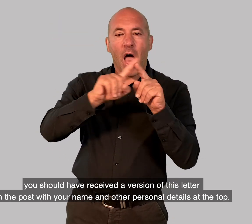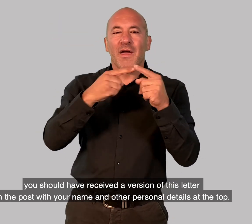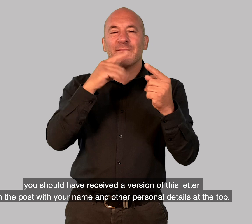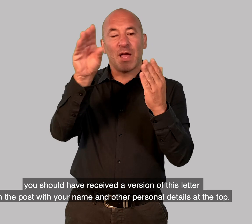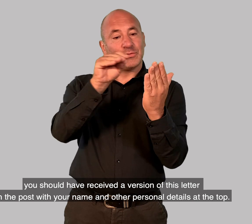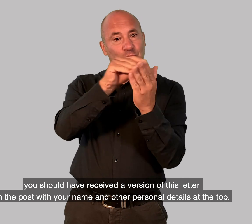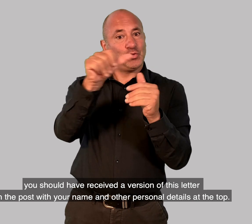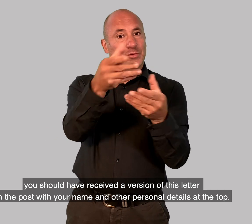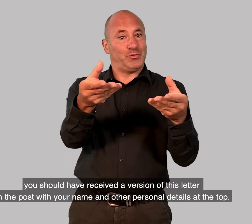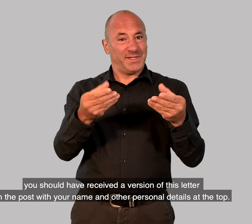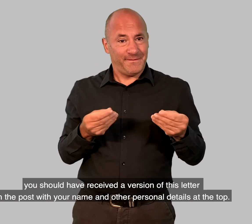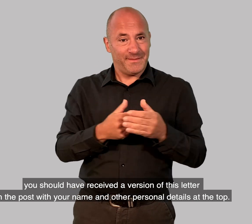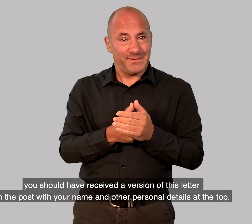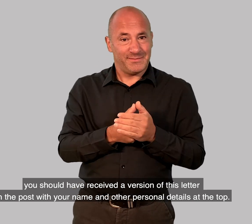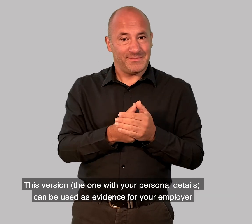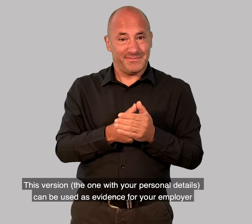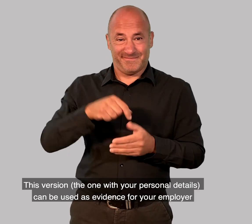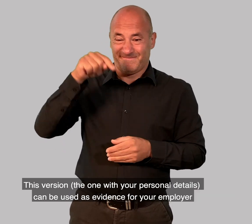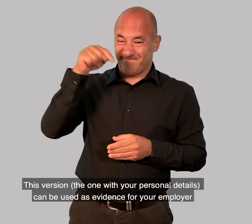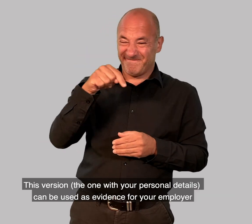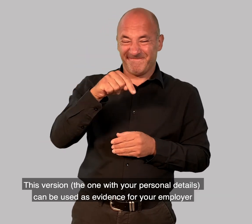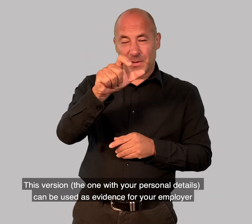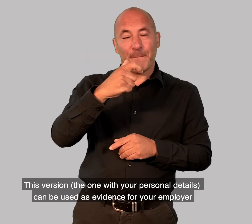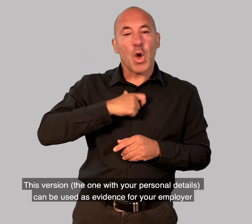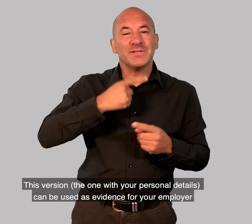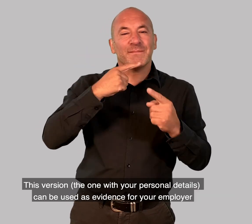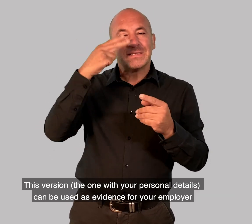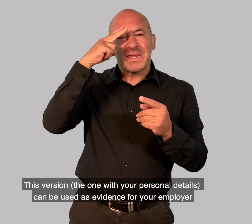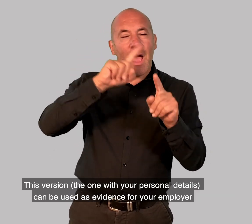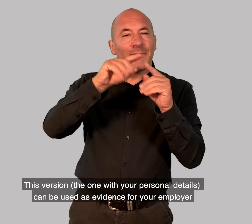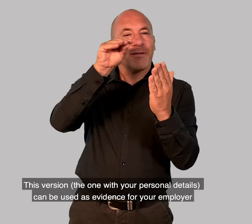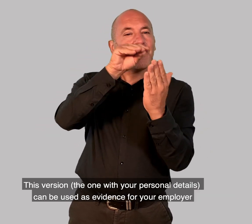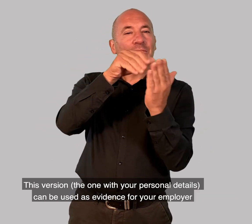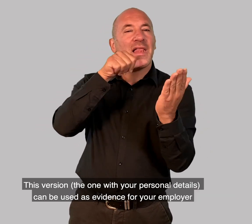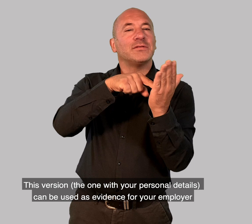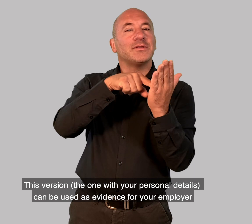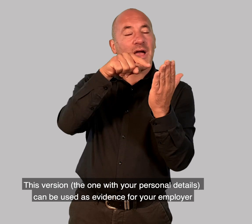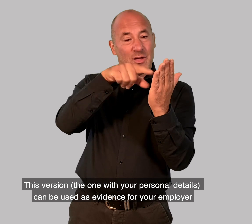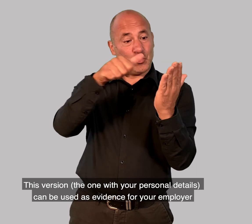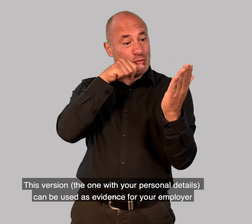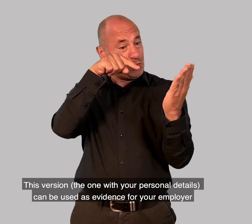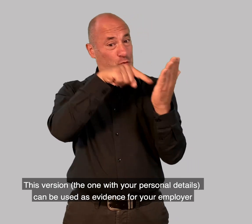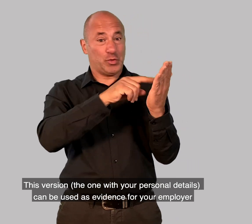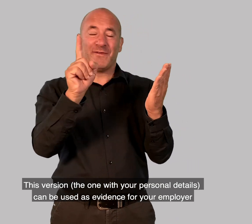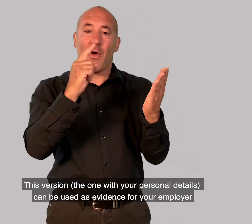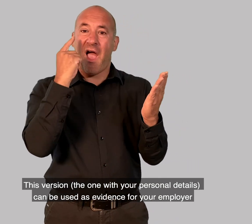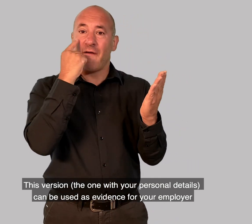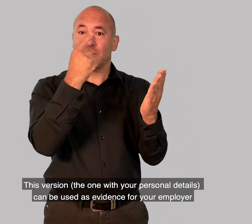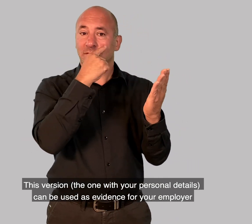name and other personal details at the top. This version, the one with your personal details, can be used